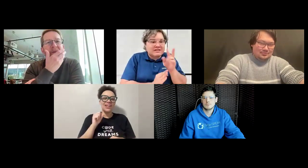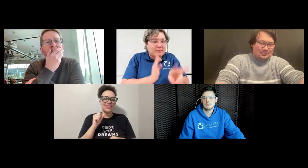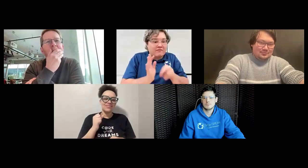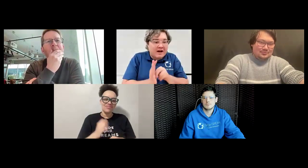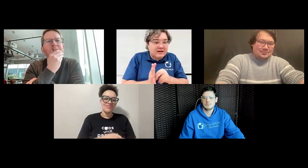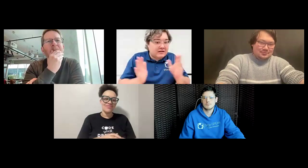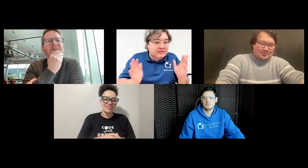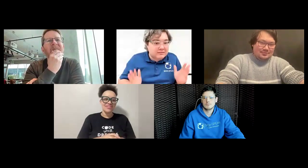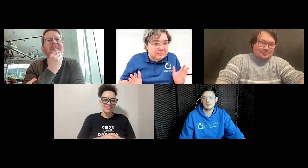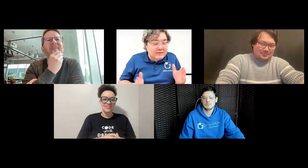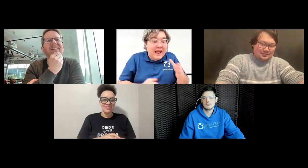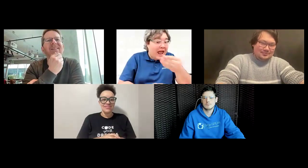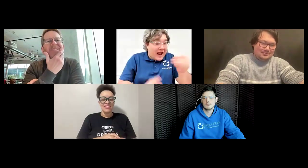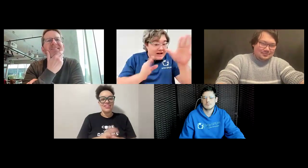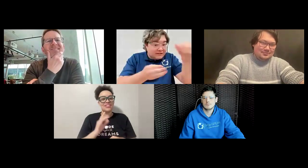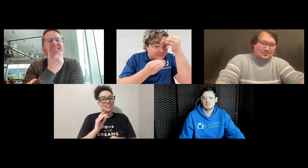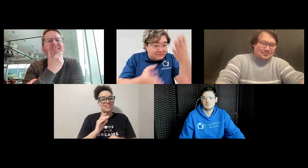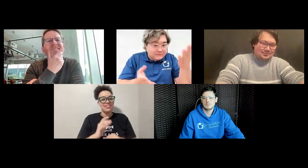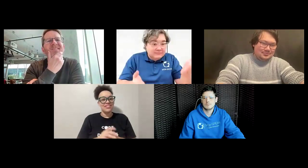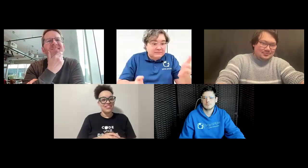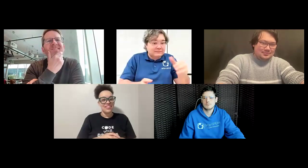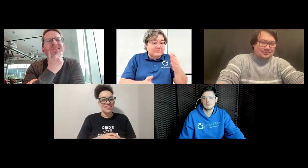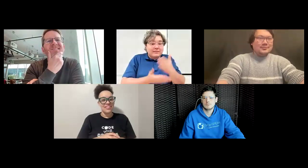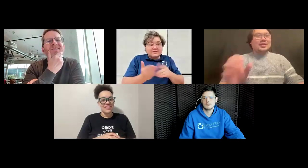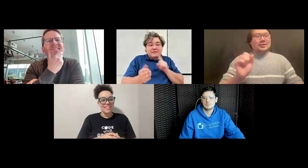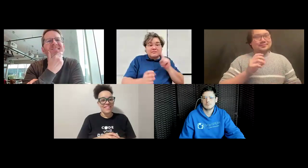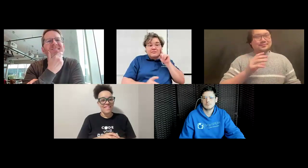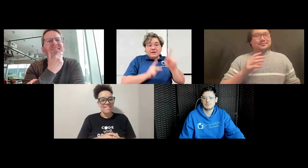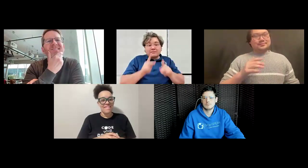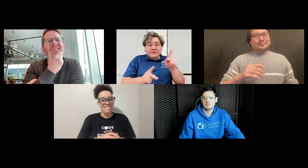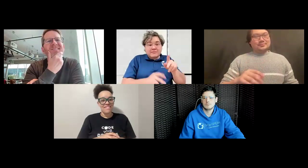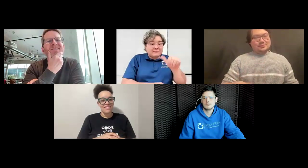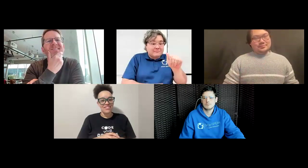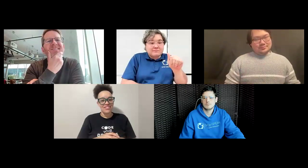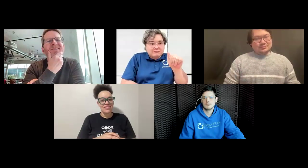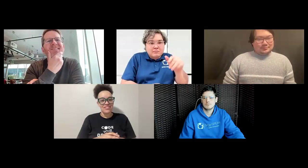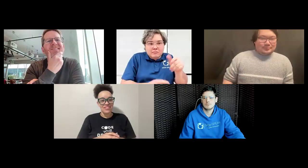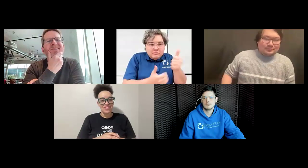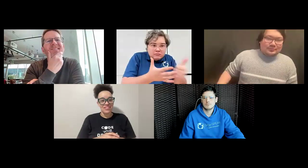and hours for just a simple video to get it captioned for that information.